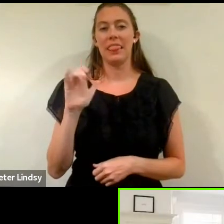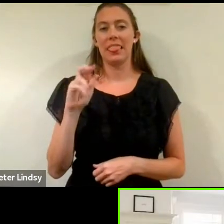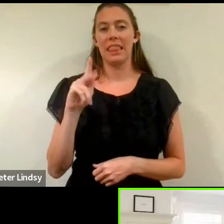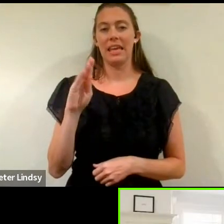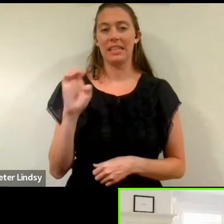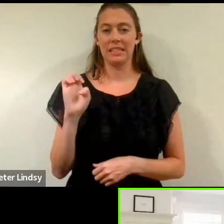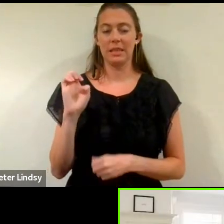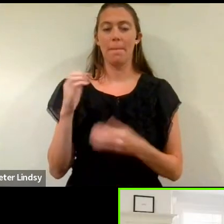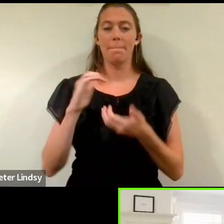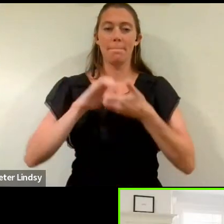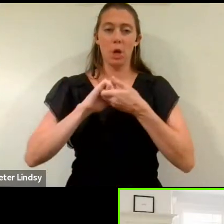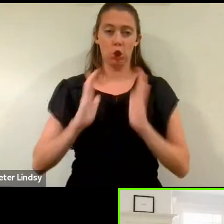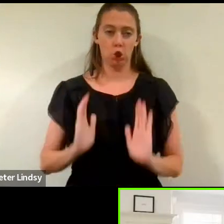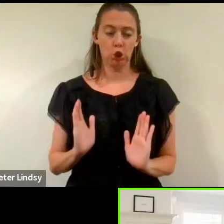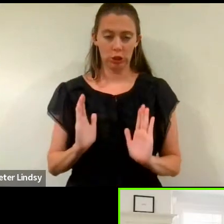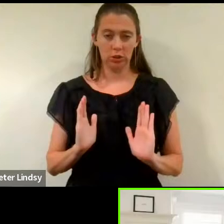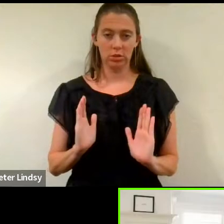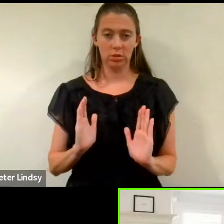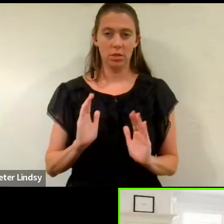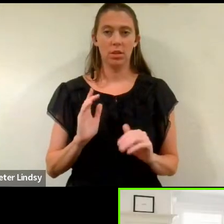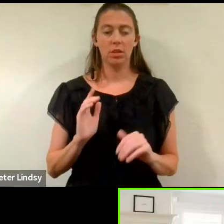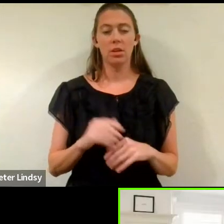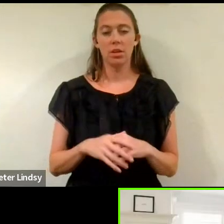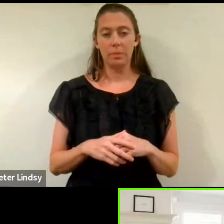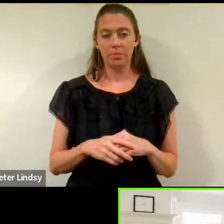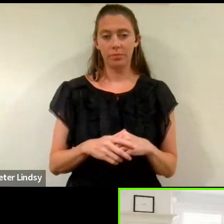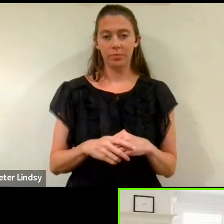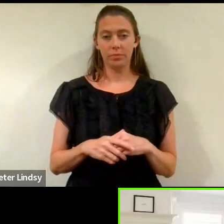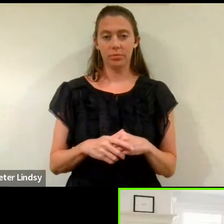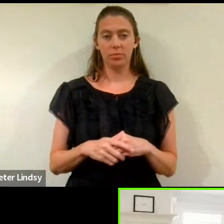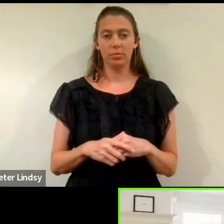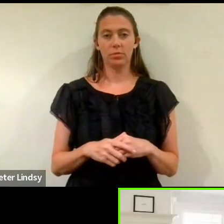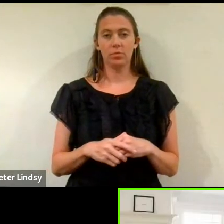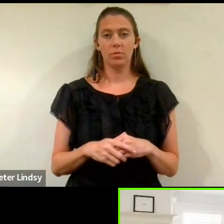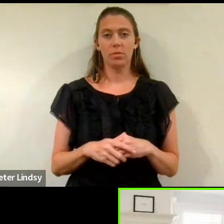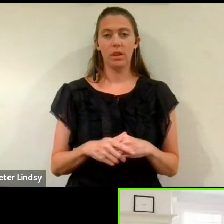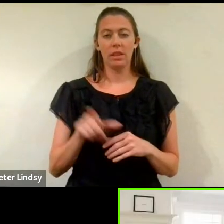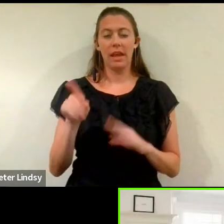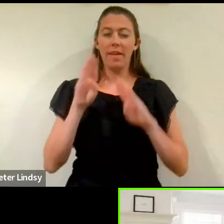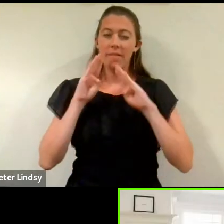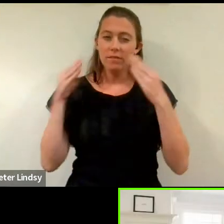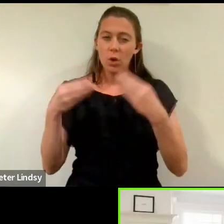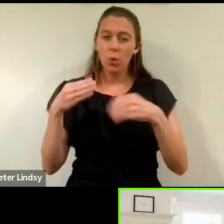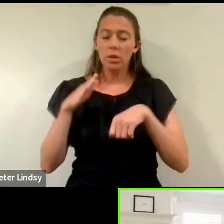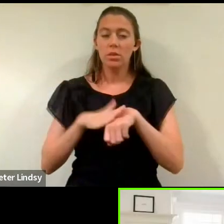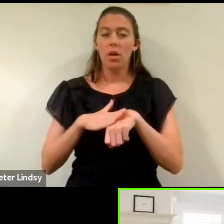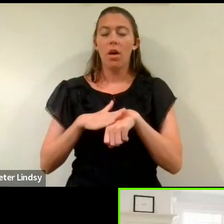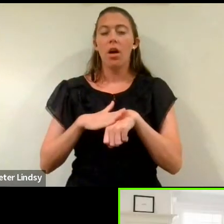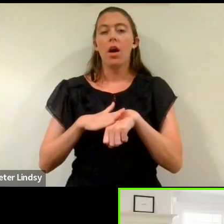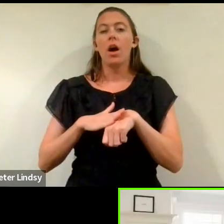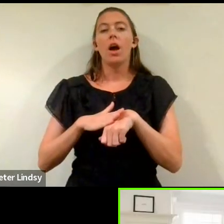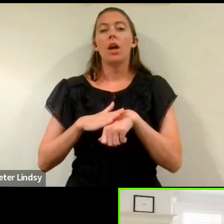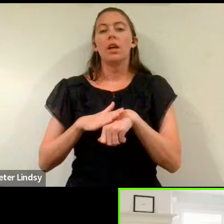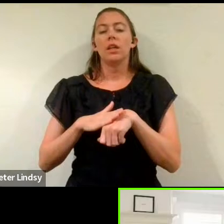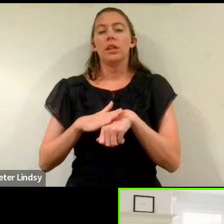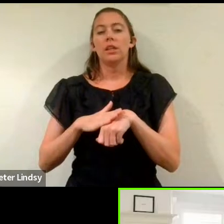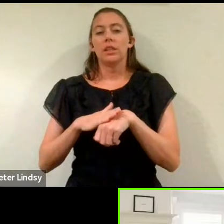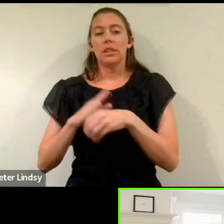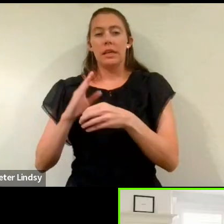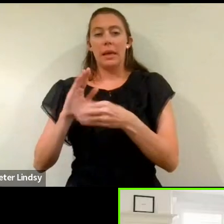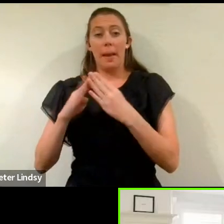addressing COVID-19 and hard to hit communities. This has come up a number of times in terms